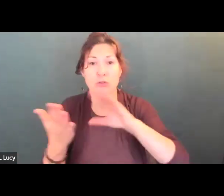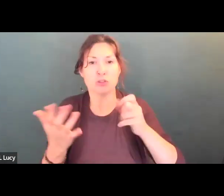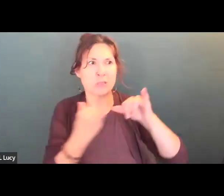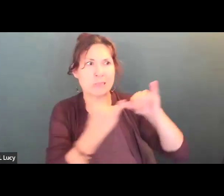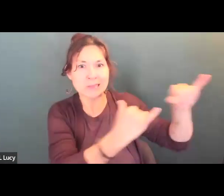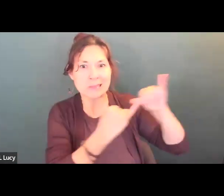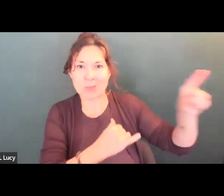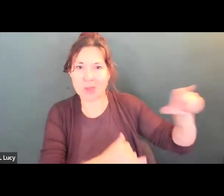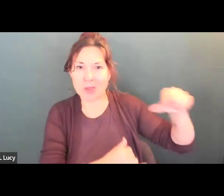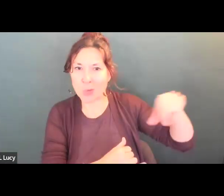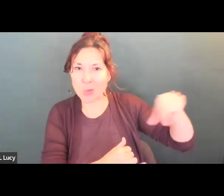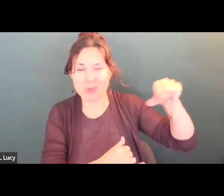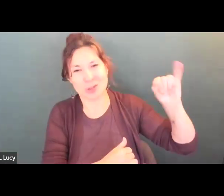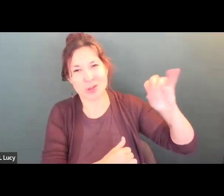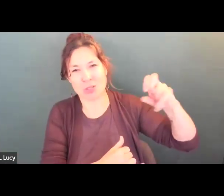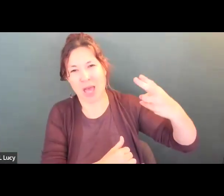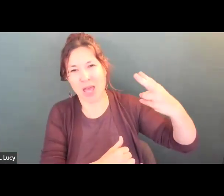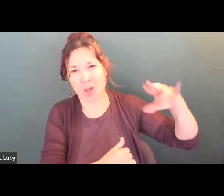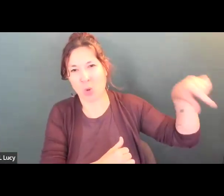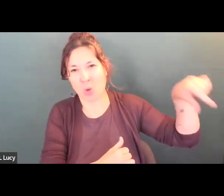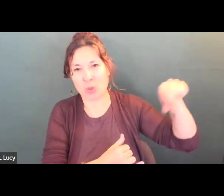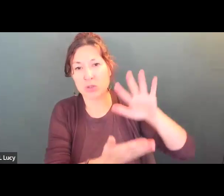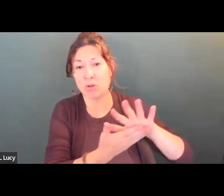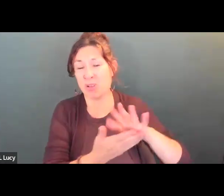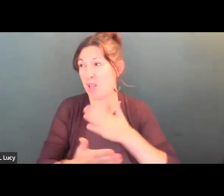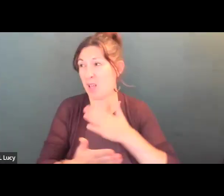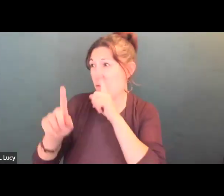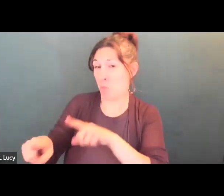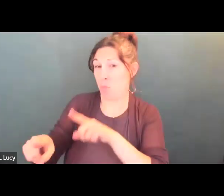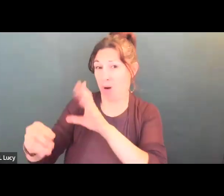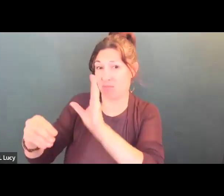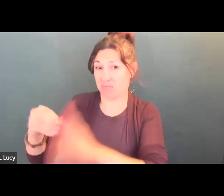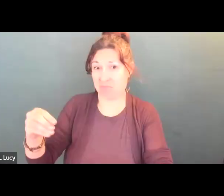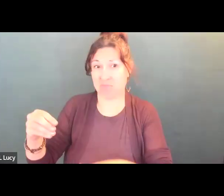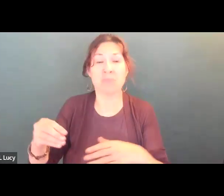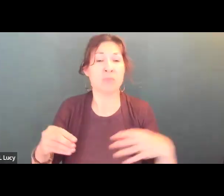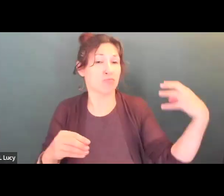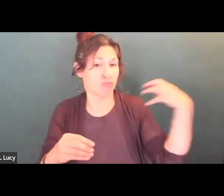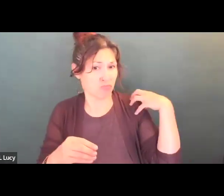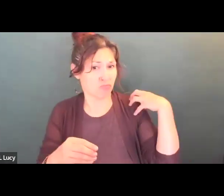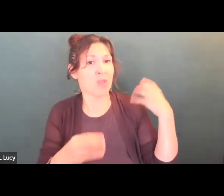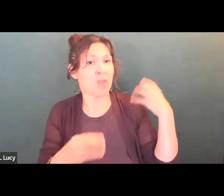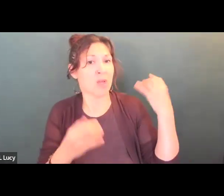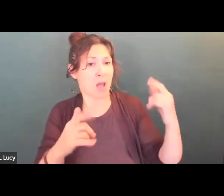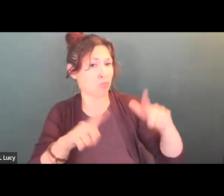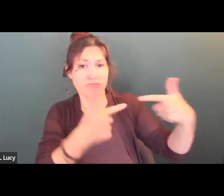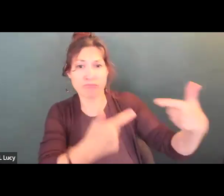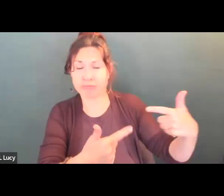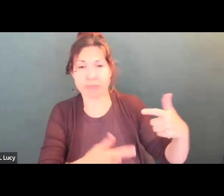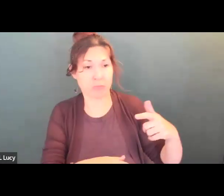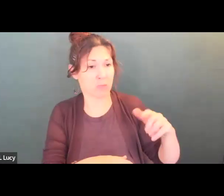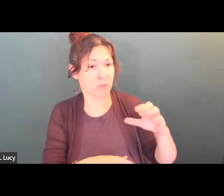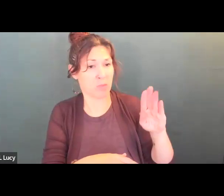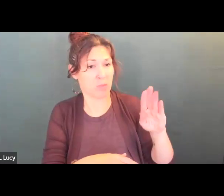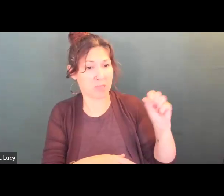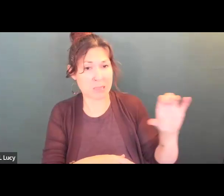that concludes my report. Thank you, Superintendent. I'll now open it up to questions and discussion from the committee. I'd like to remind